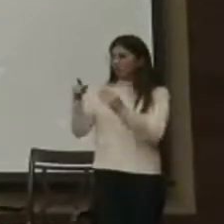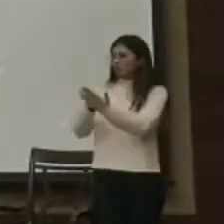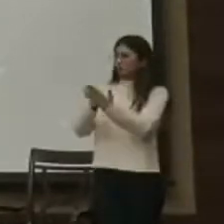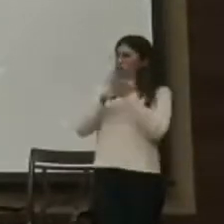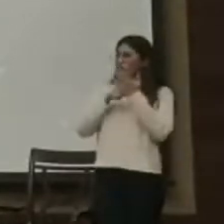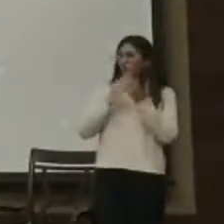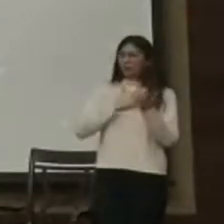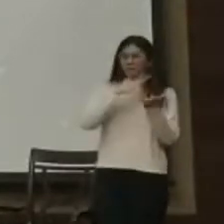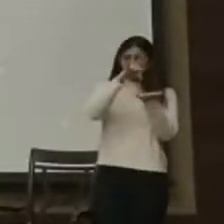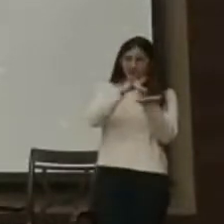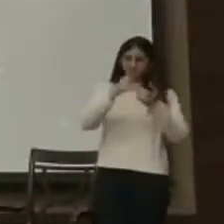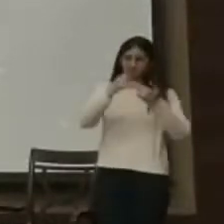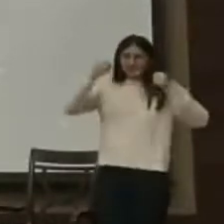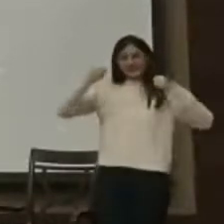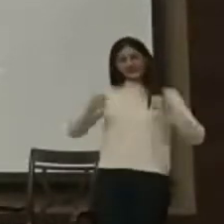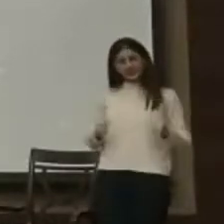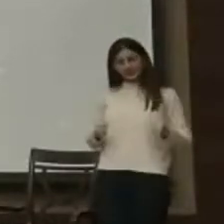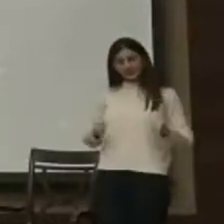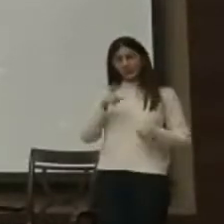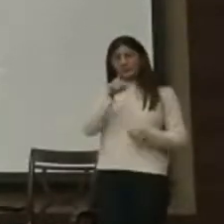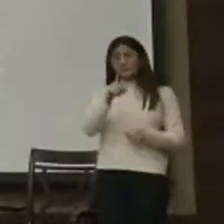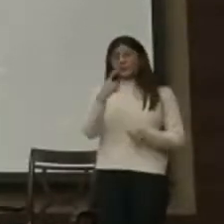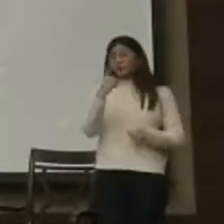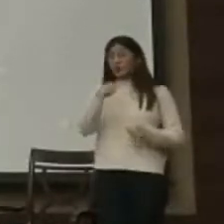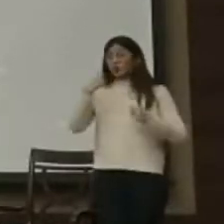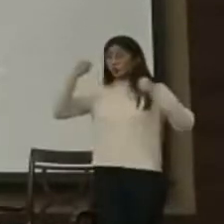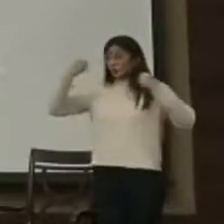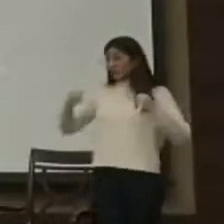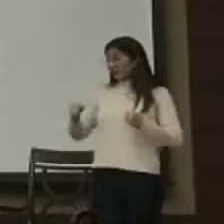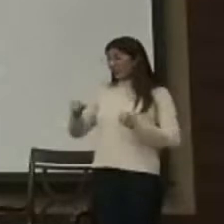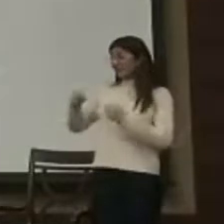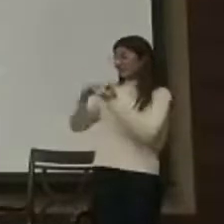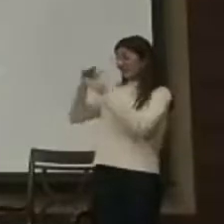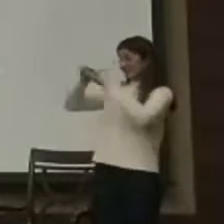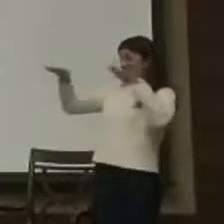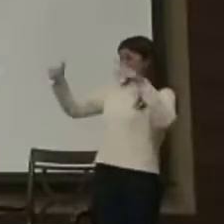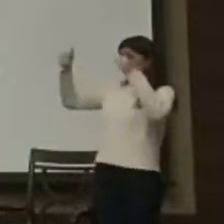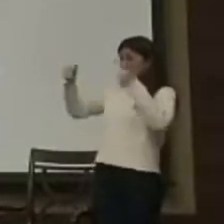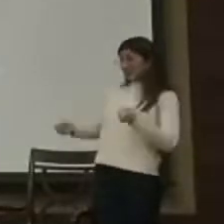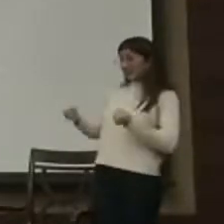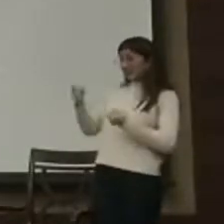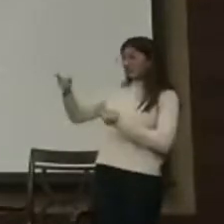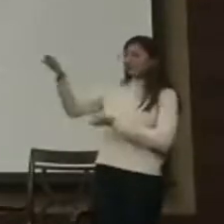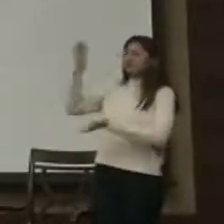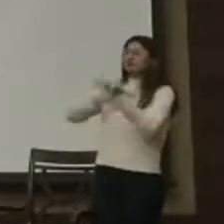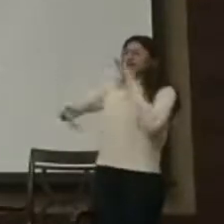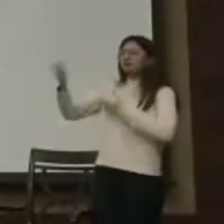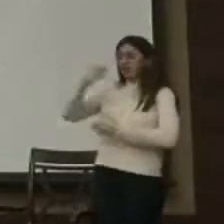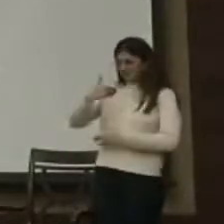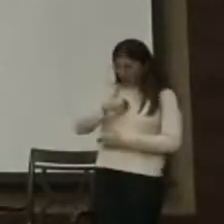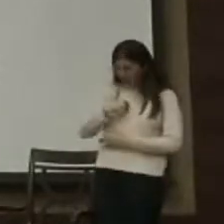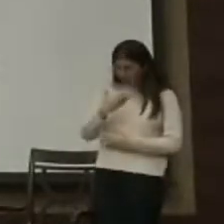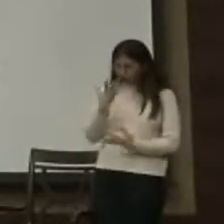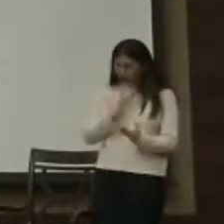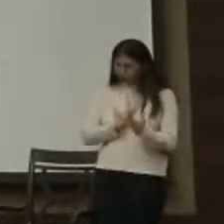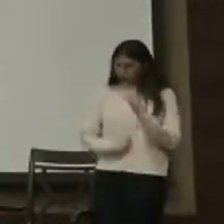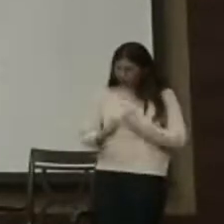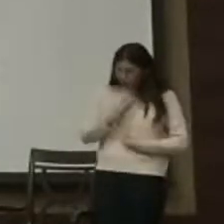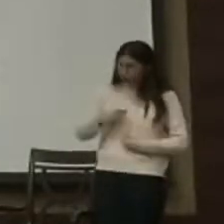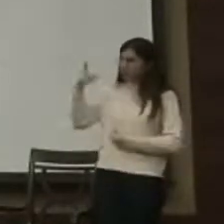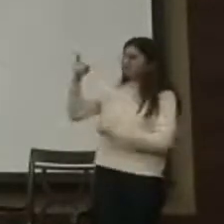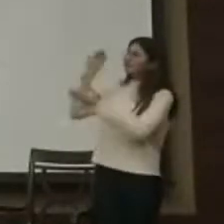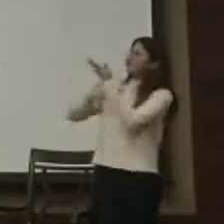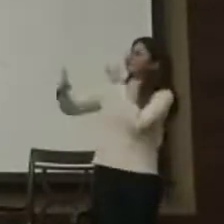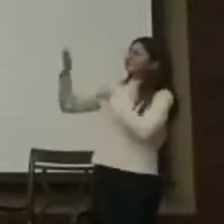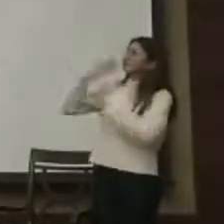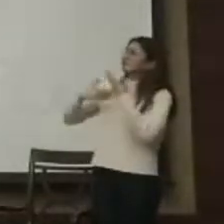sit, but they, sitting on the stage, went on telling us of our sorrows. Our sorrows remained ours. They